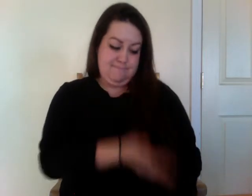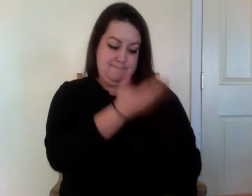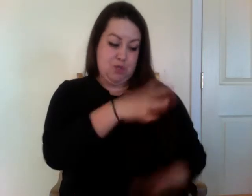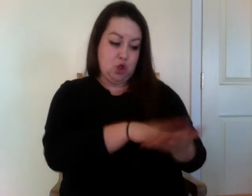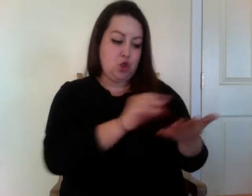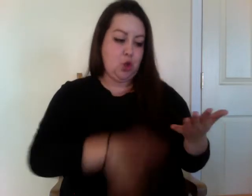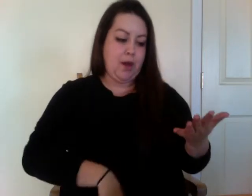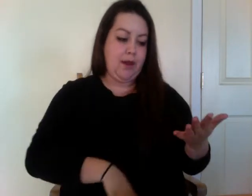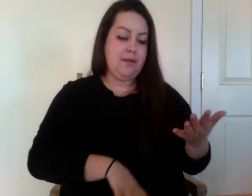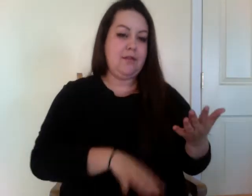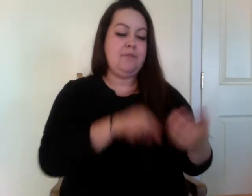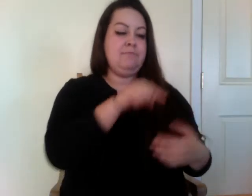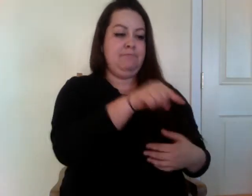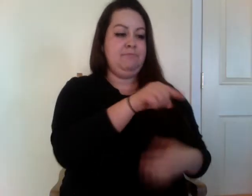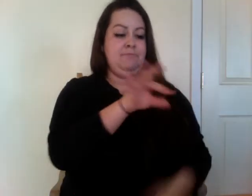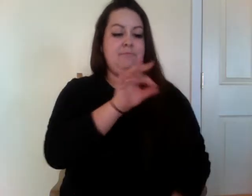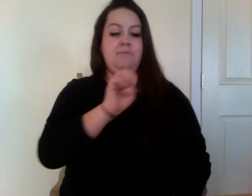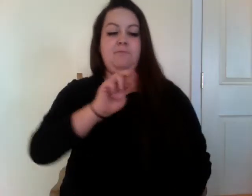and their FERPA rights will kick in.